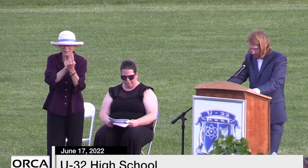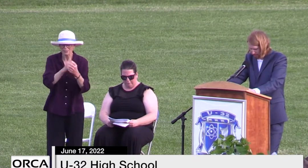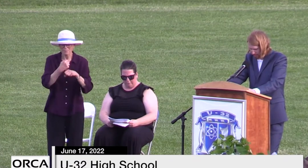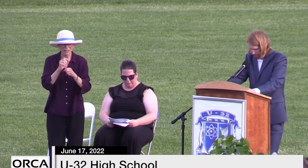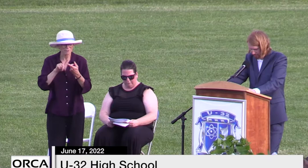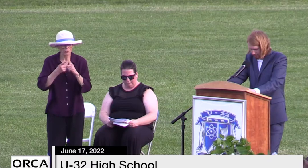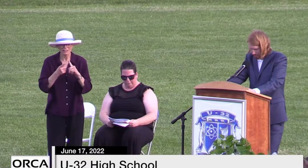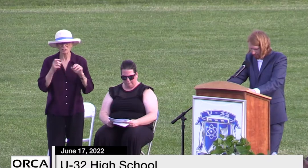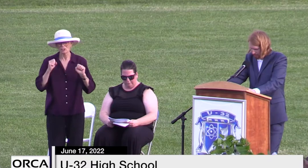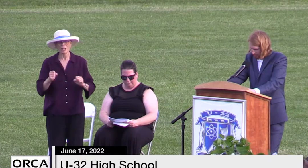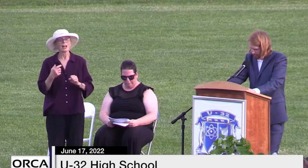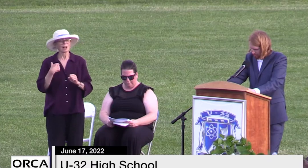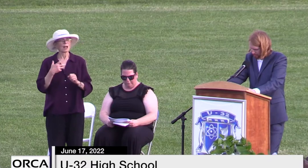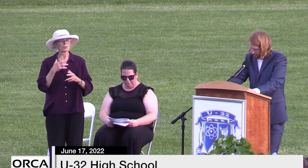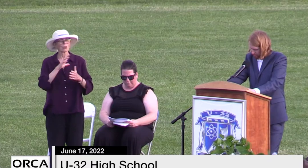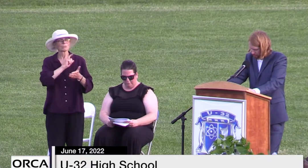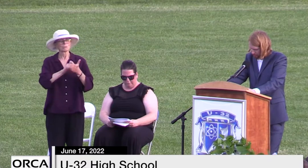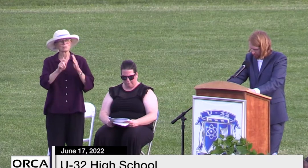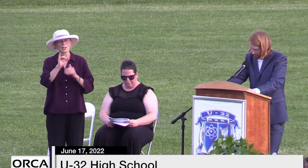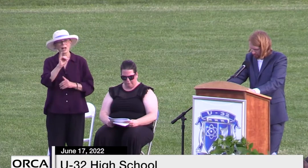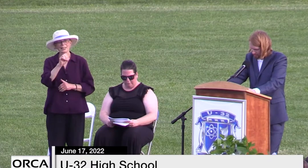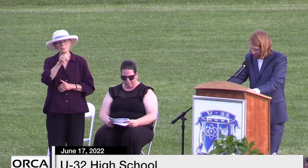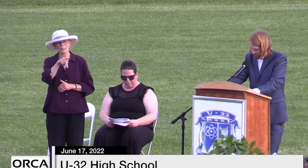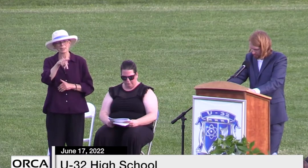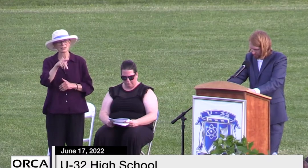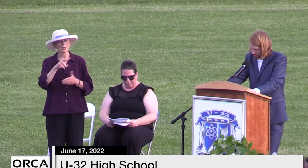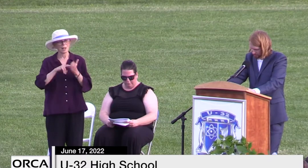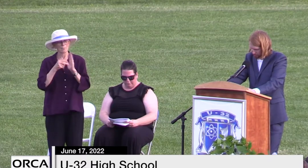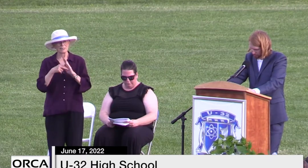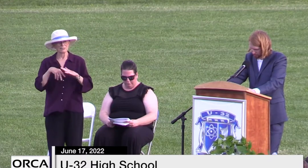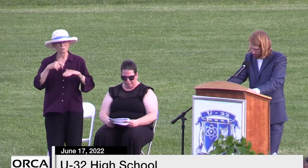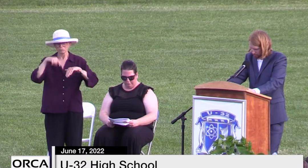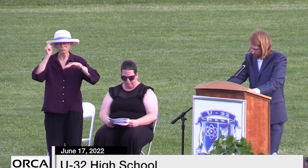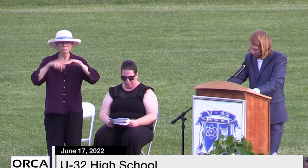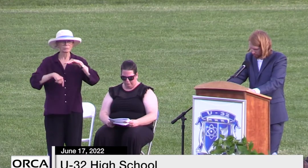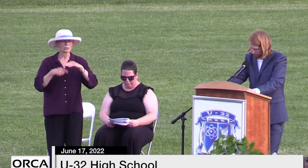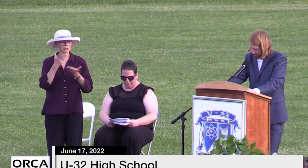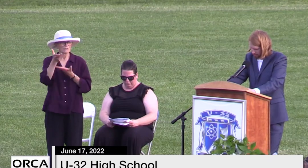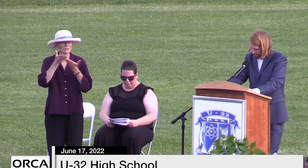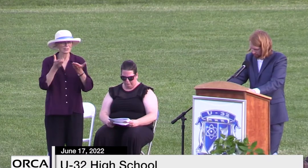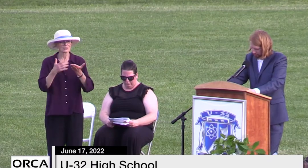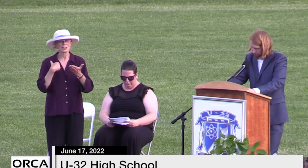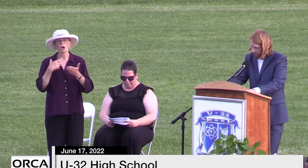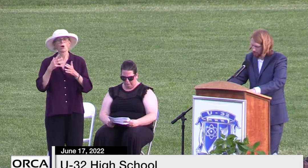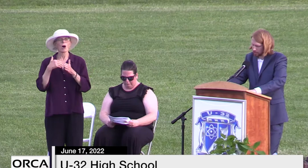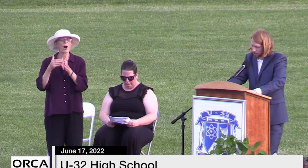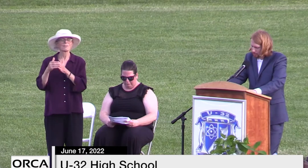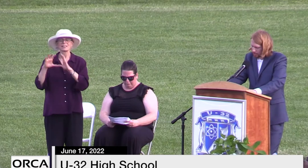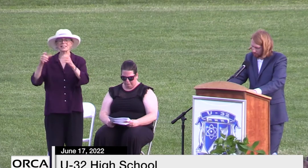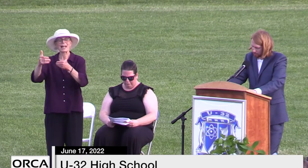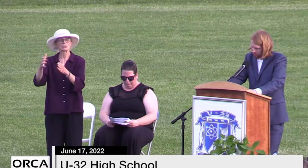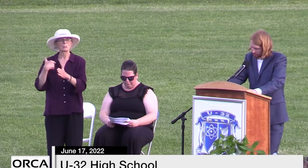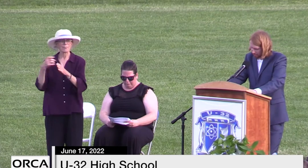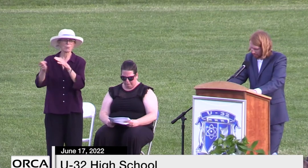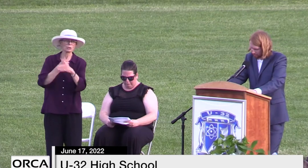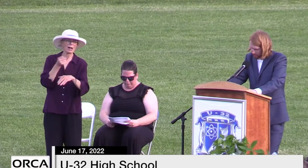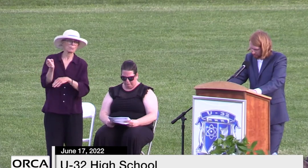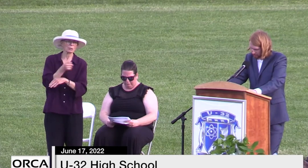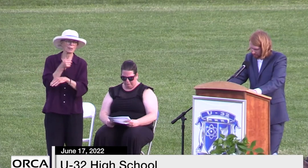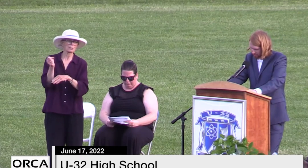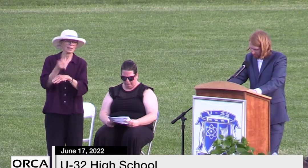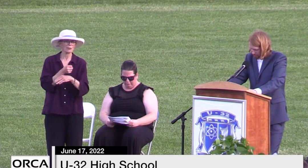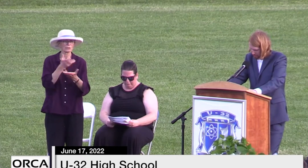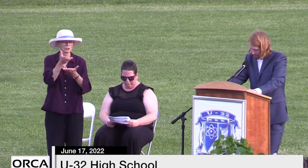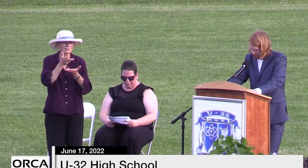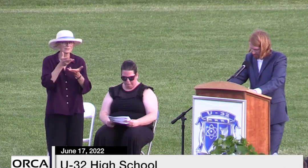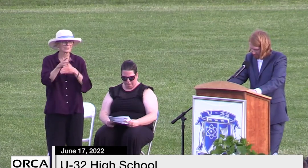on an IEP. This IEP involved extensive interventions and pullouts out of the classroom. I was constantly having to